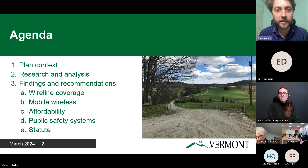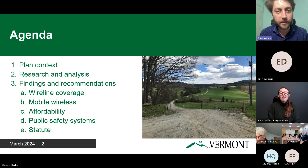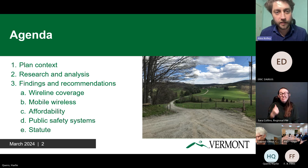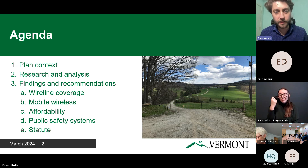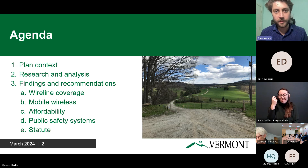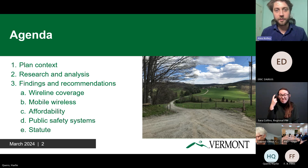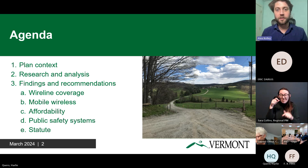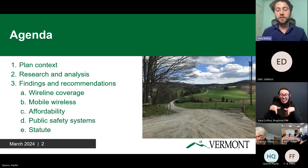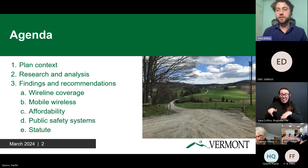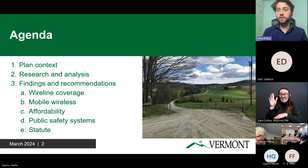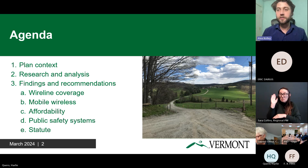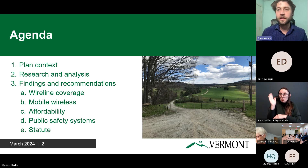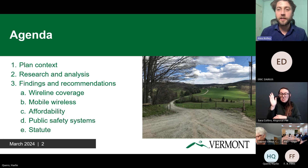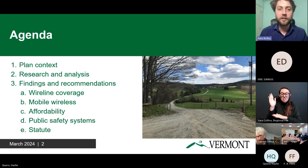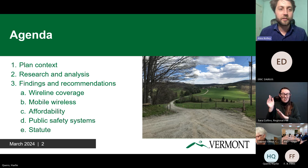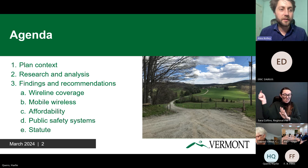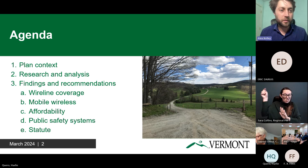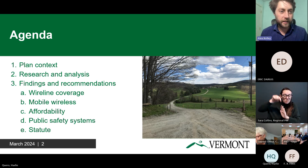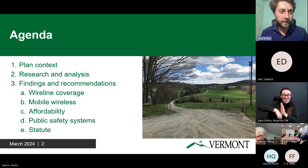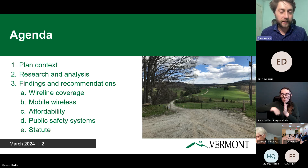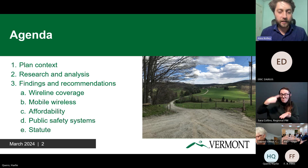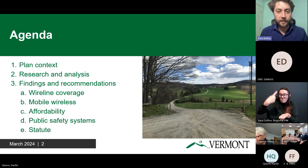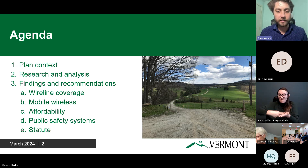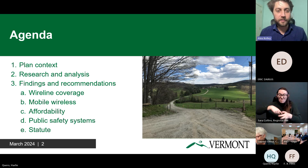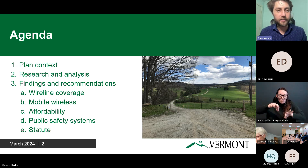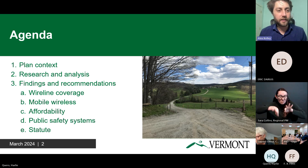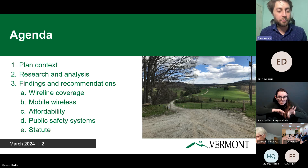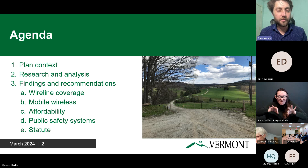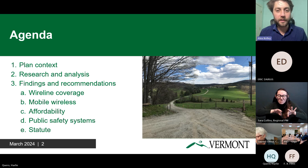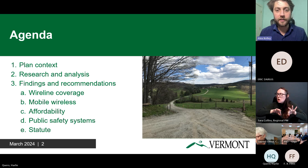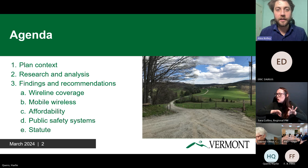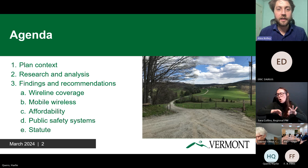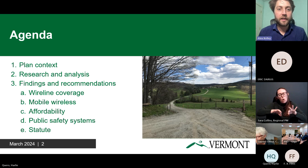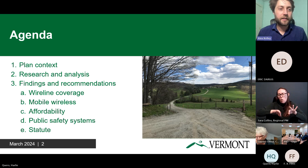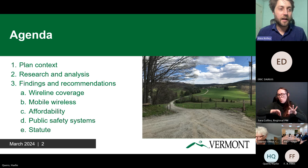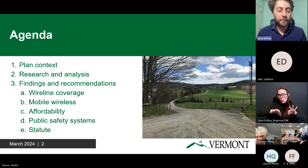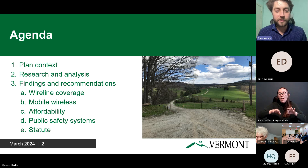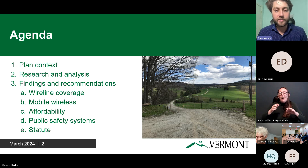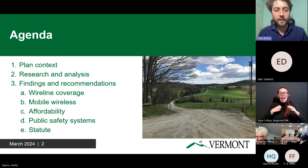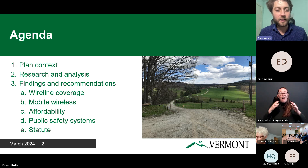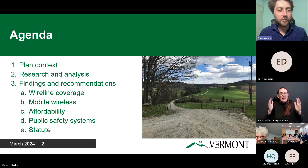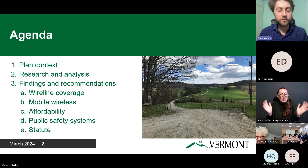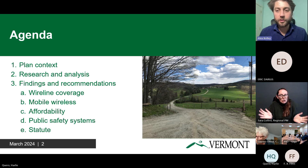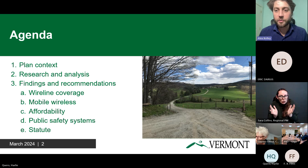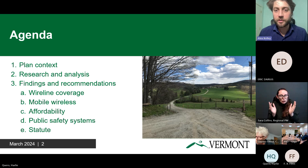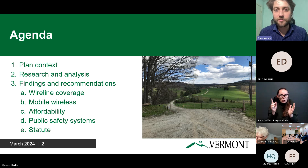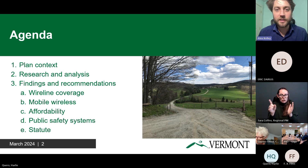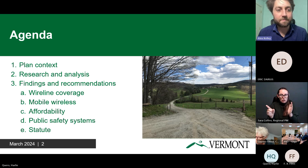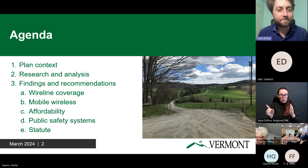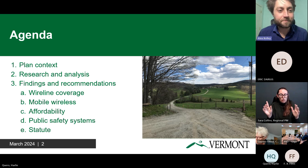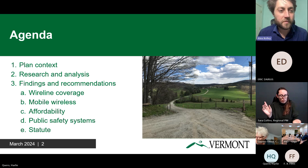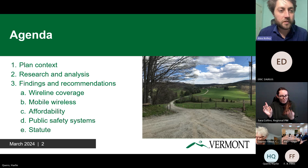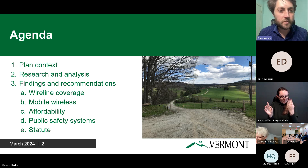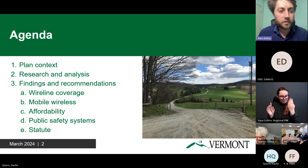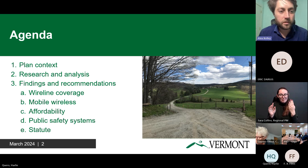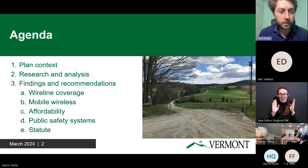what's in the plan. I'd encourage you to read the plan and provide comments however is most